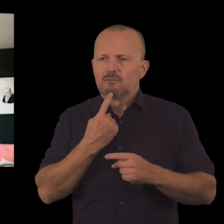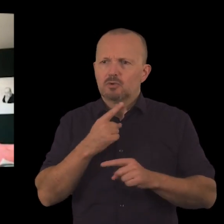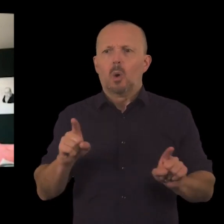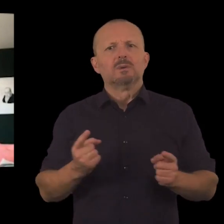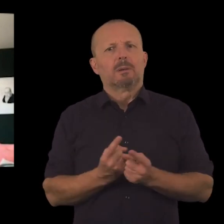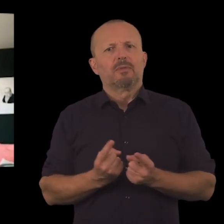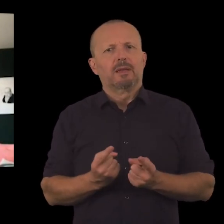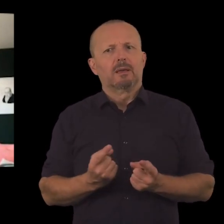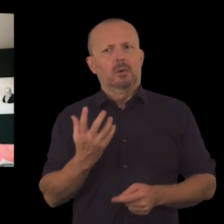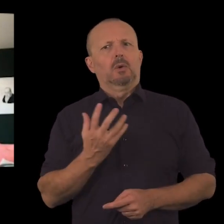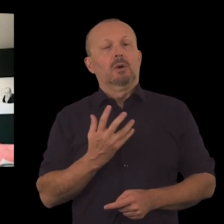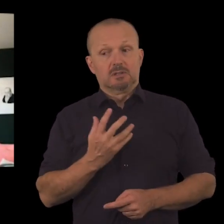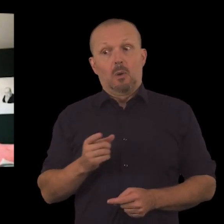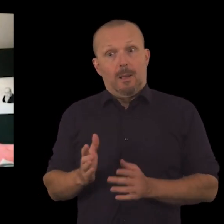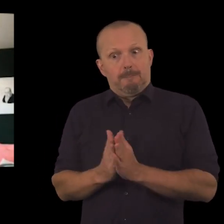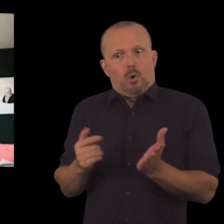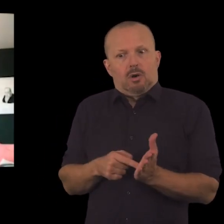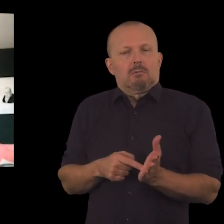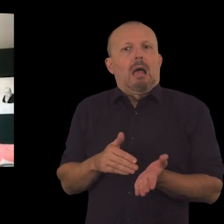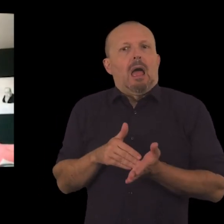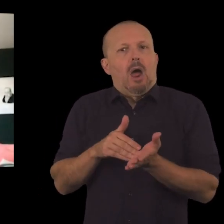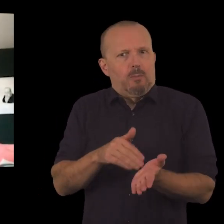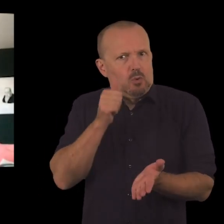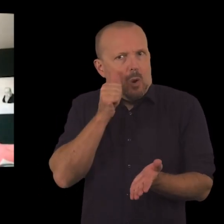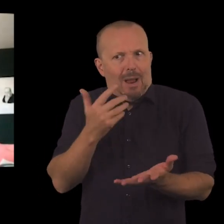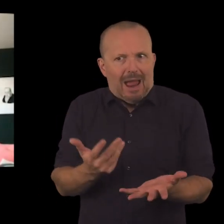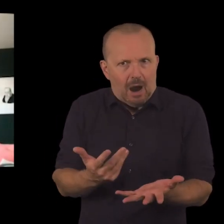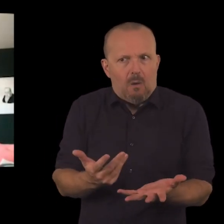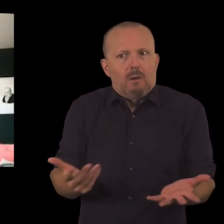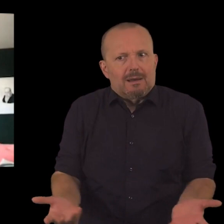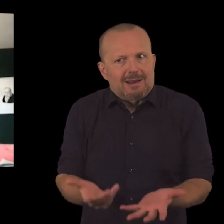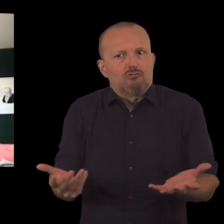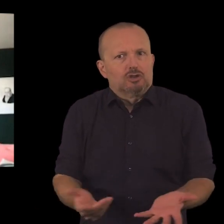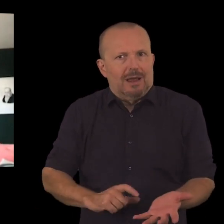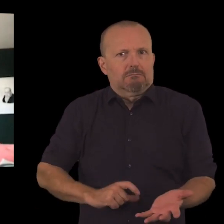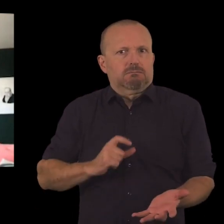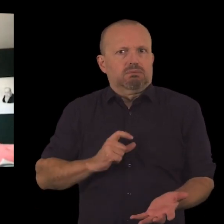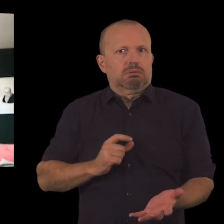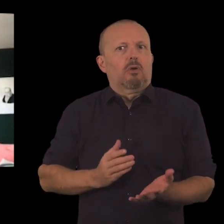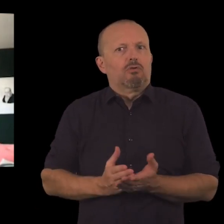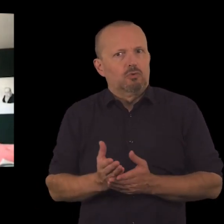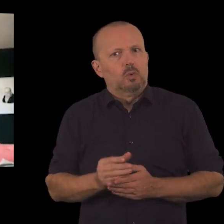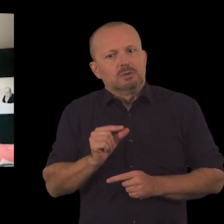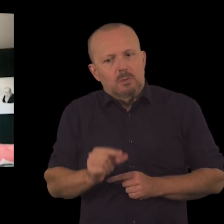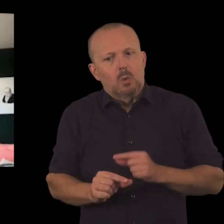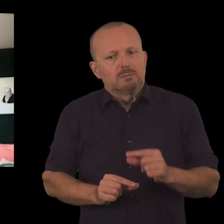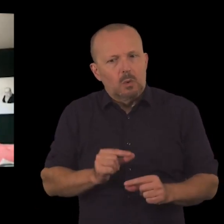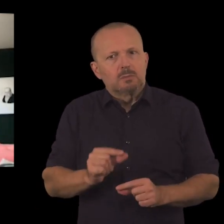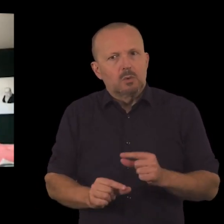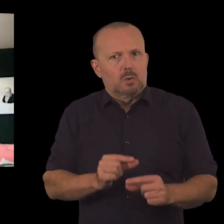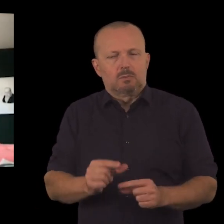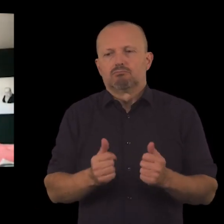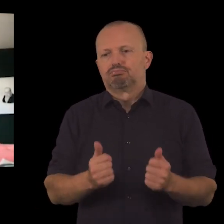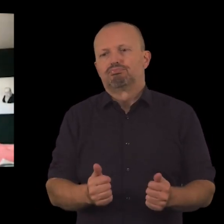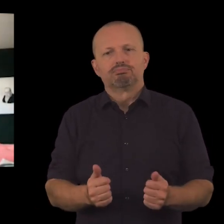and so that's why I'd highly recommend that. I'm sure that your library will have it, or you'd be able to get it on into